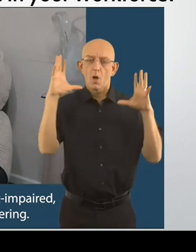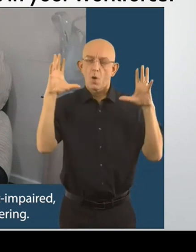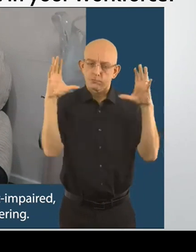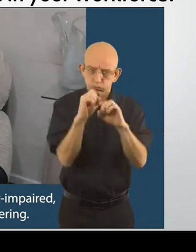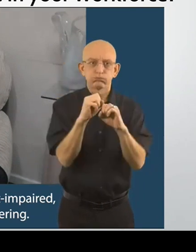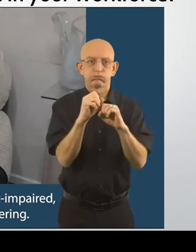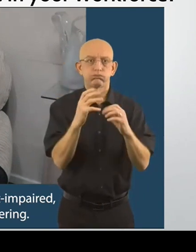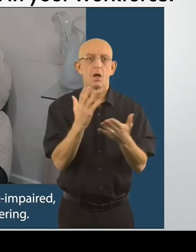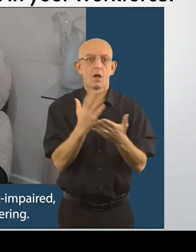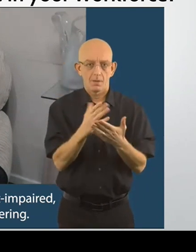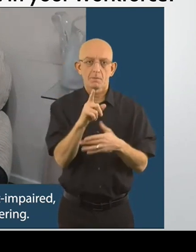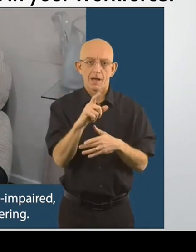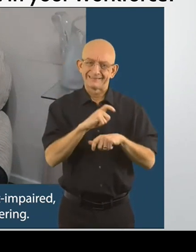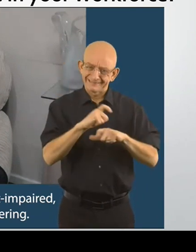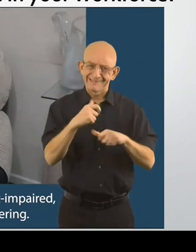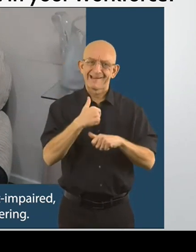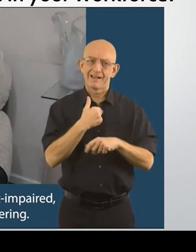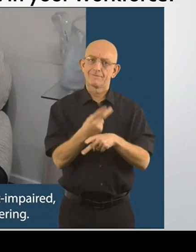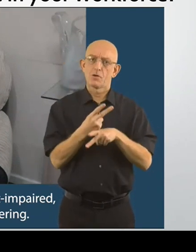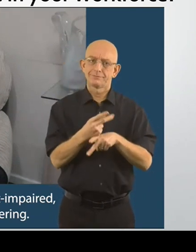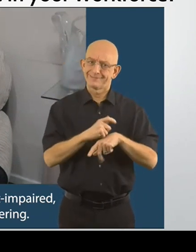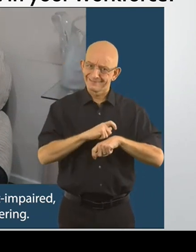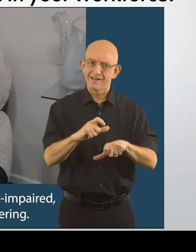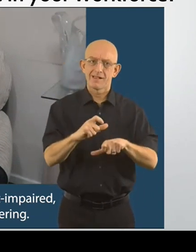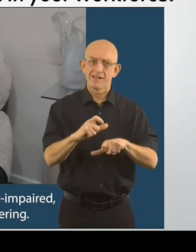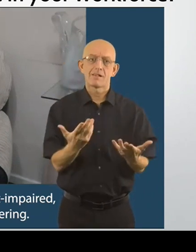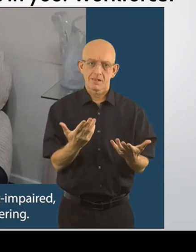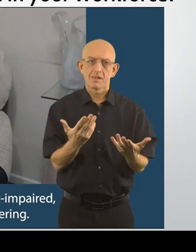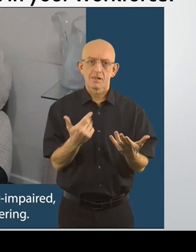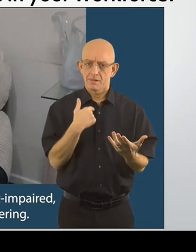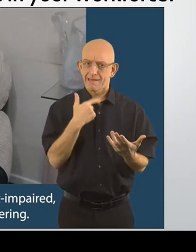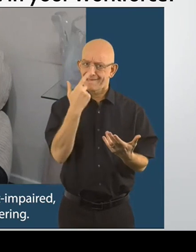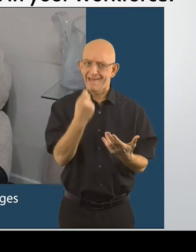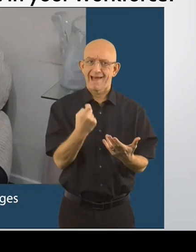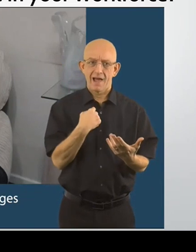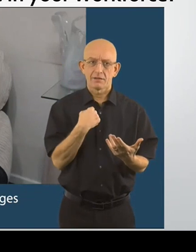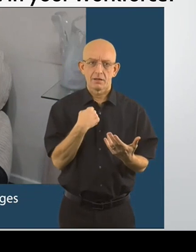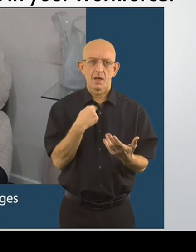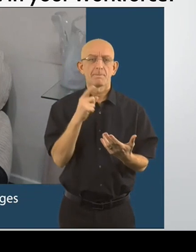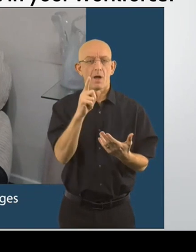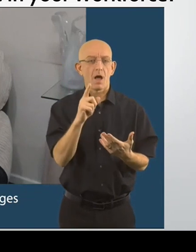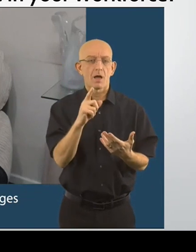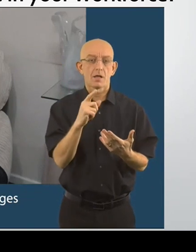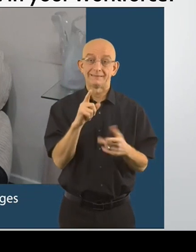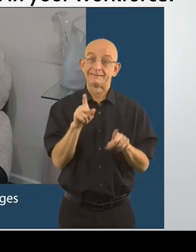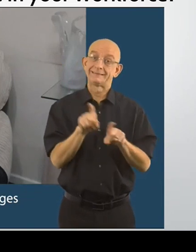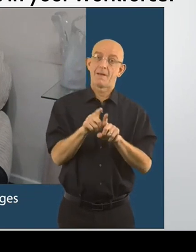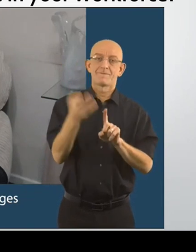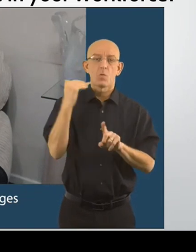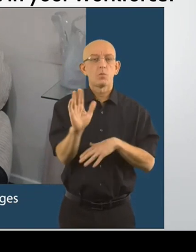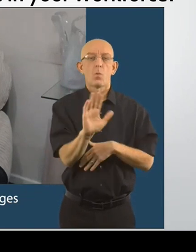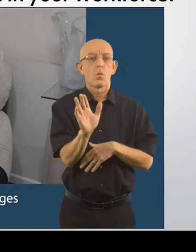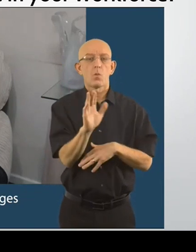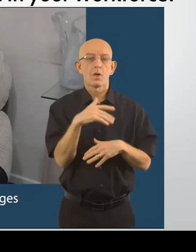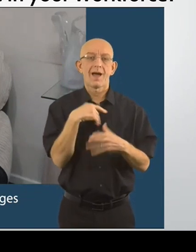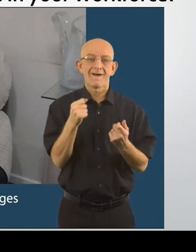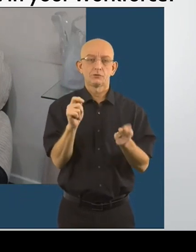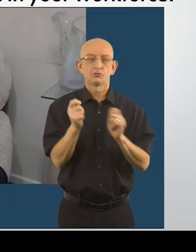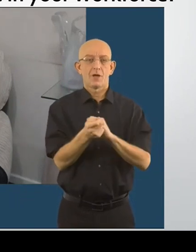I'm severely sight impaired, so it has allowed me to carry on fostering. I've had to make quite a